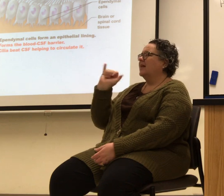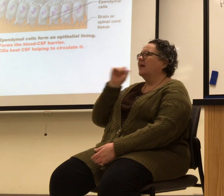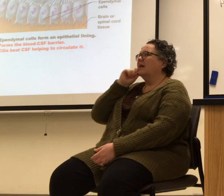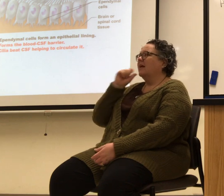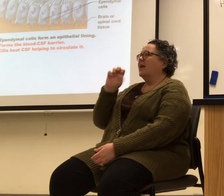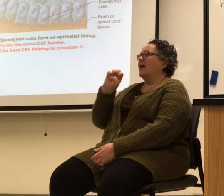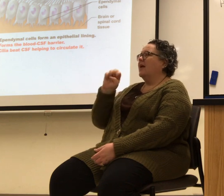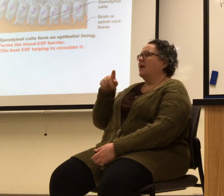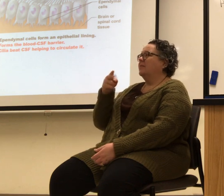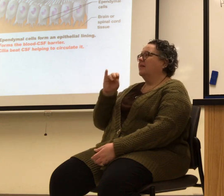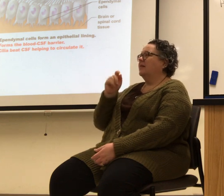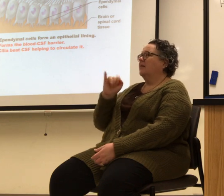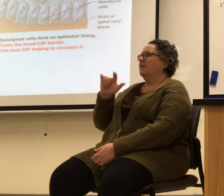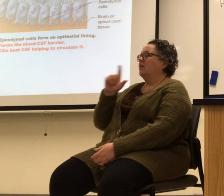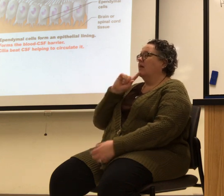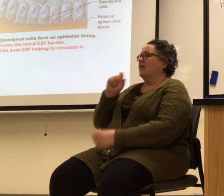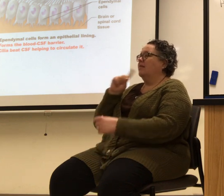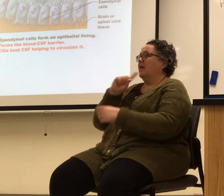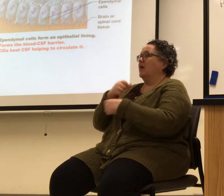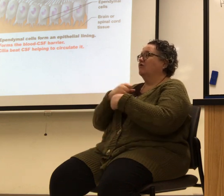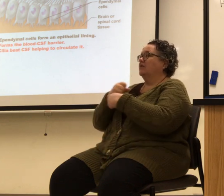barrier.